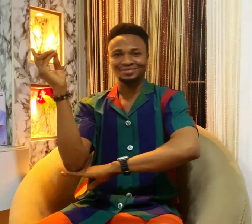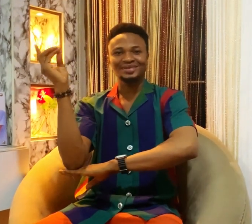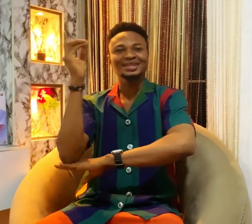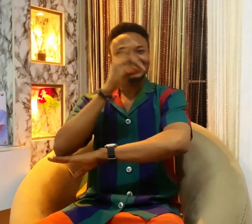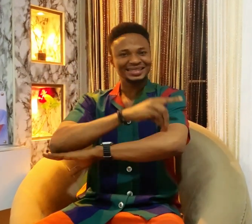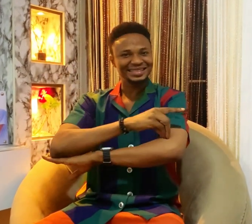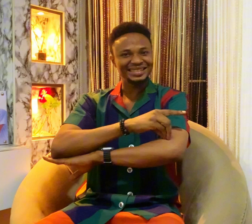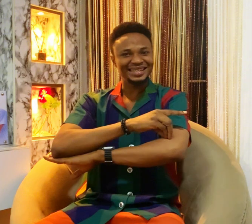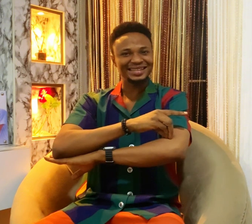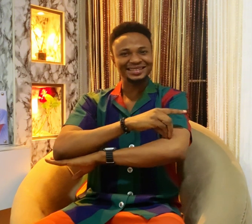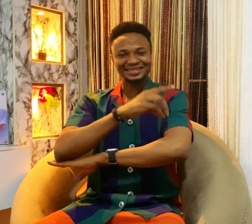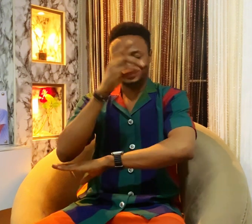Day.